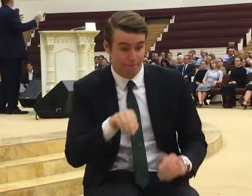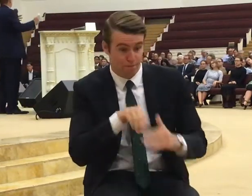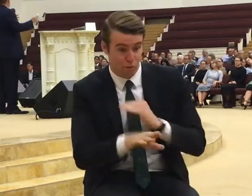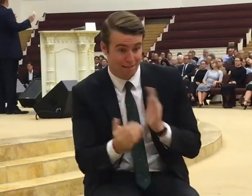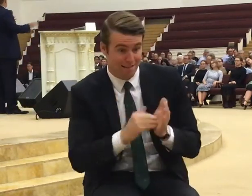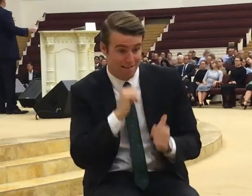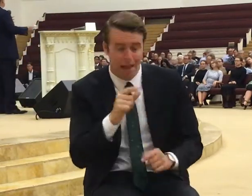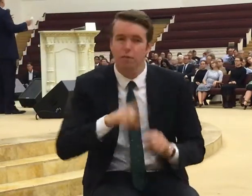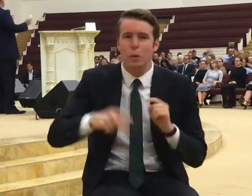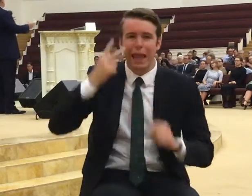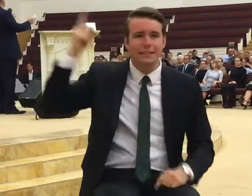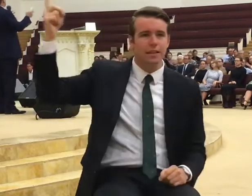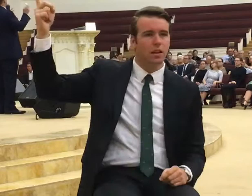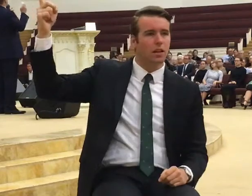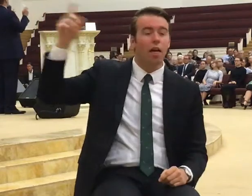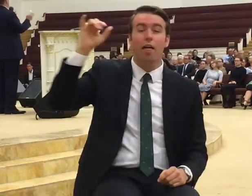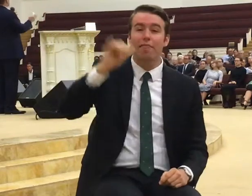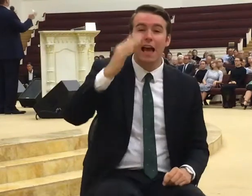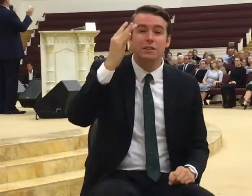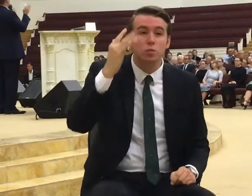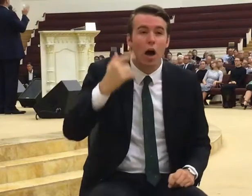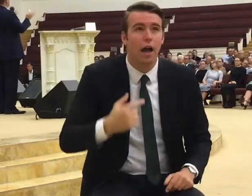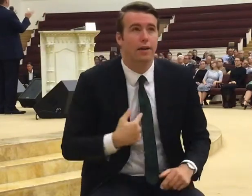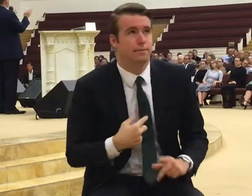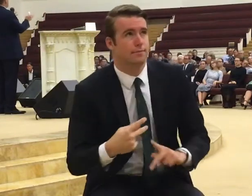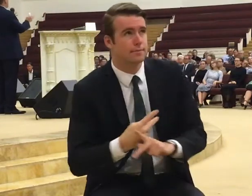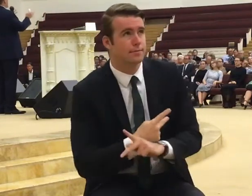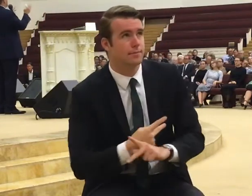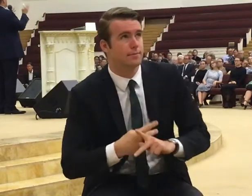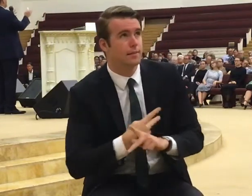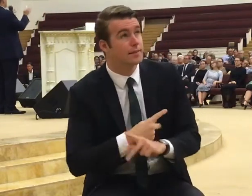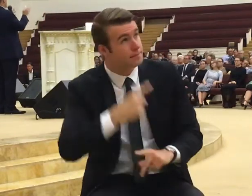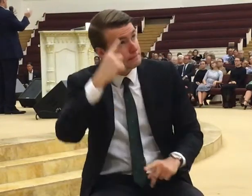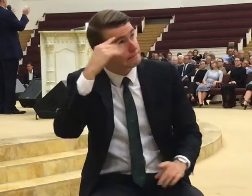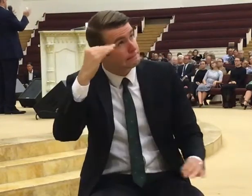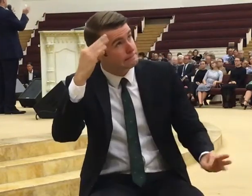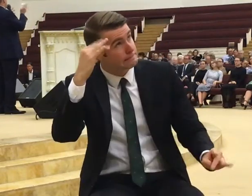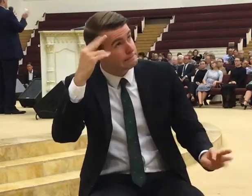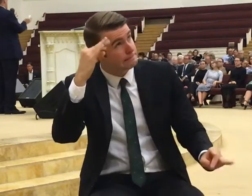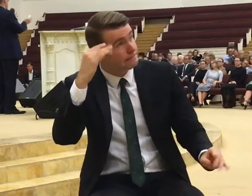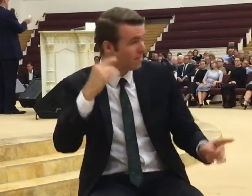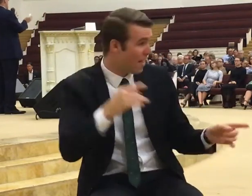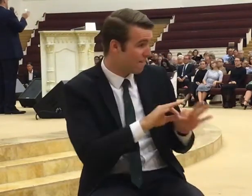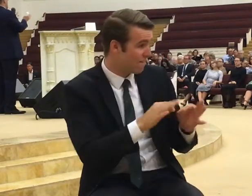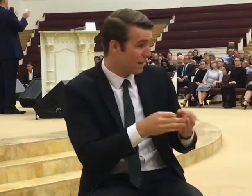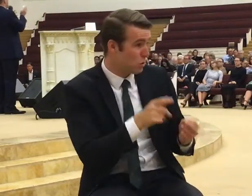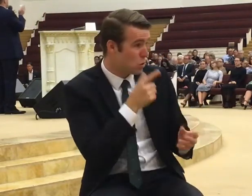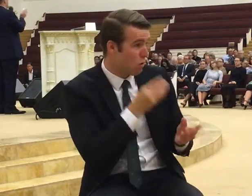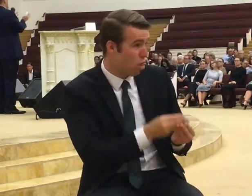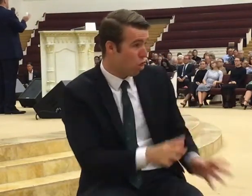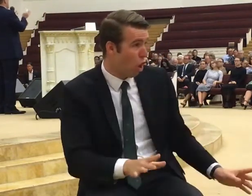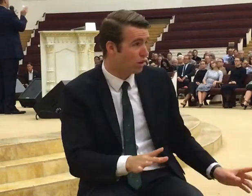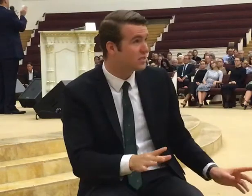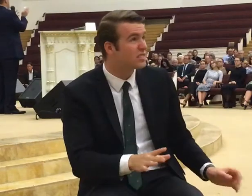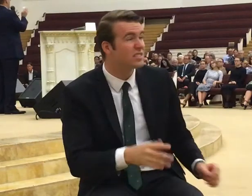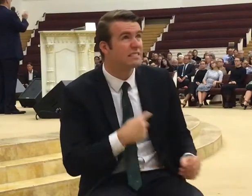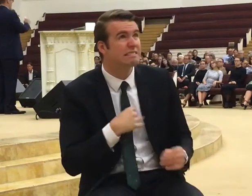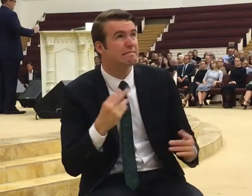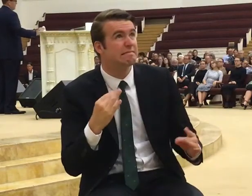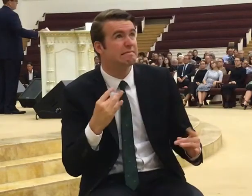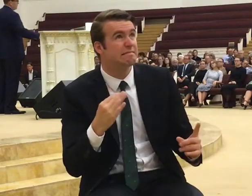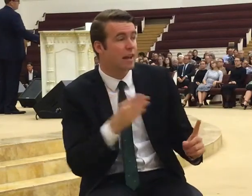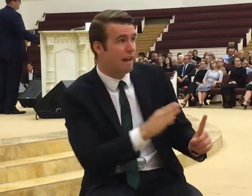Which is the very reason you're never going to logically and reasonably convince your lost family why it's right and they're